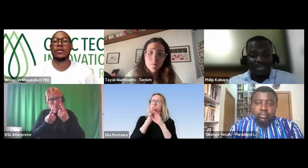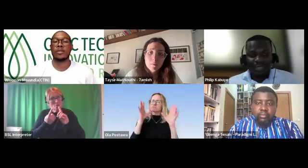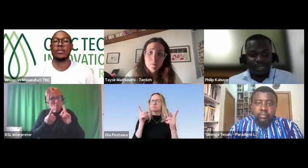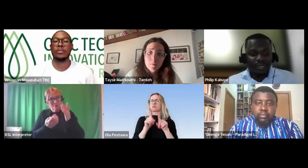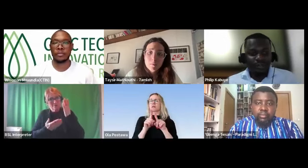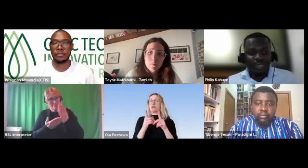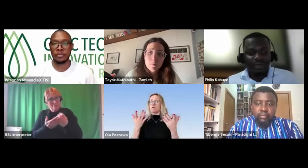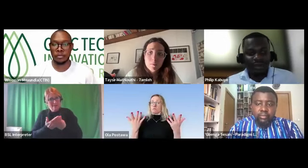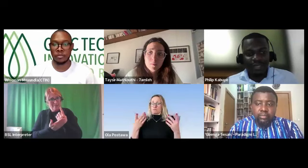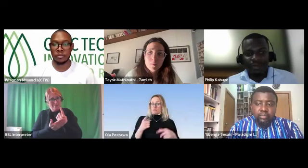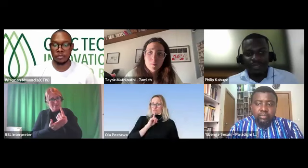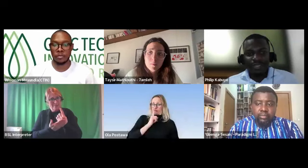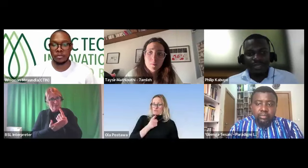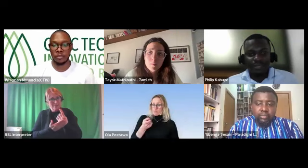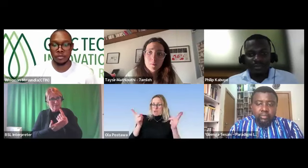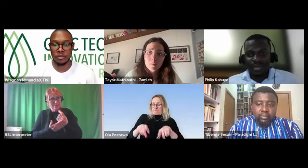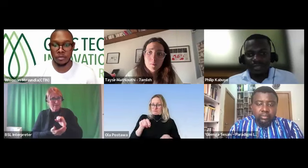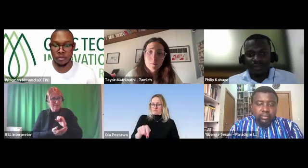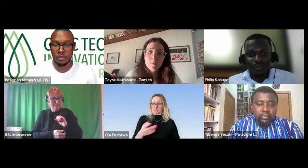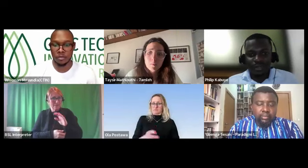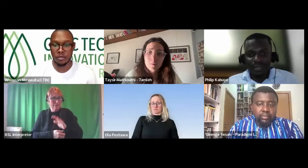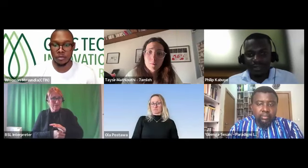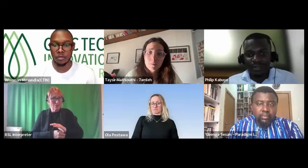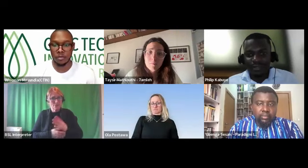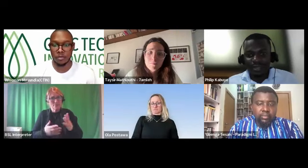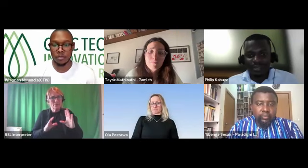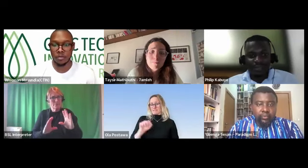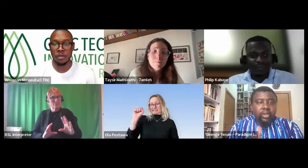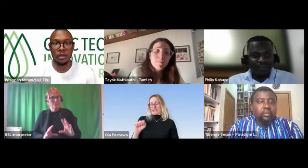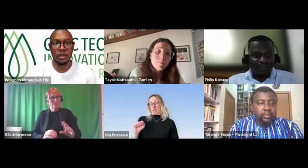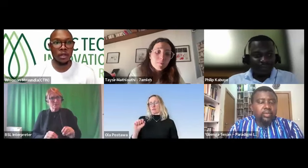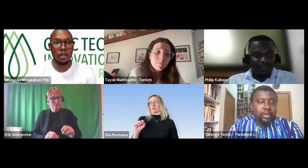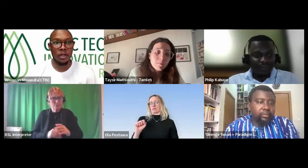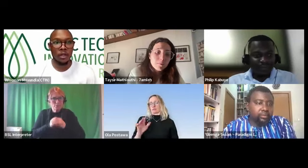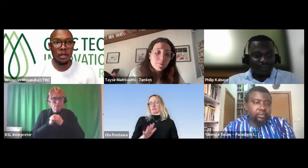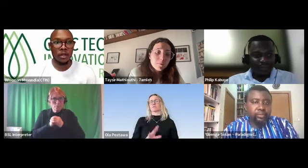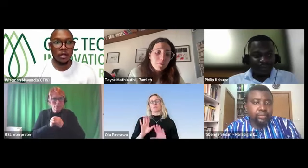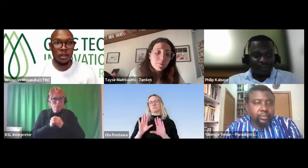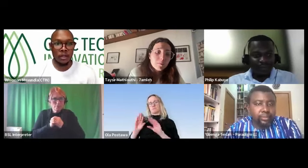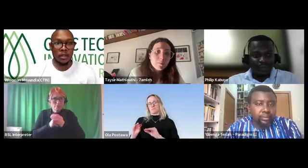what is happening within the various contexts. I'll stop there, Taysir.